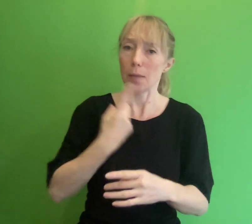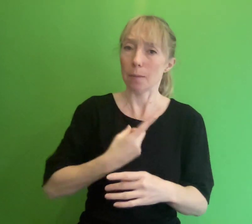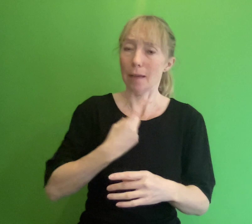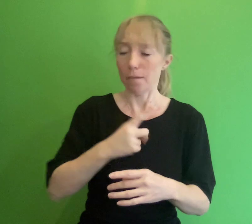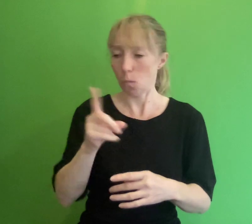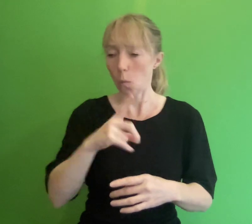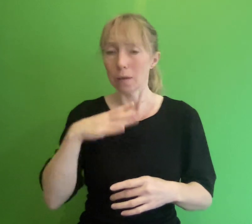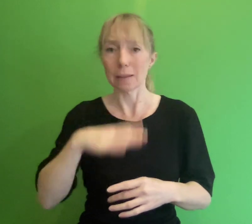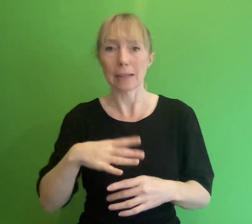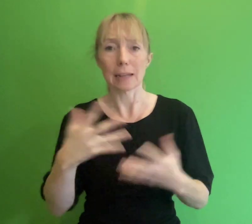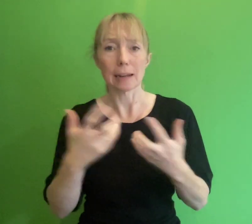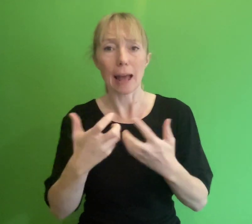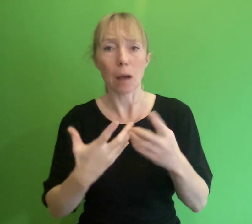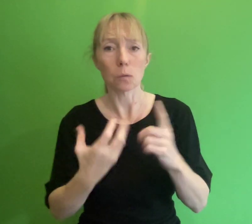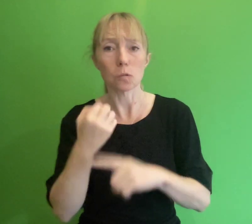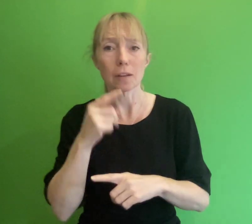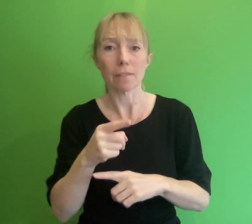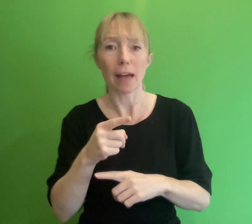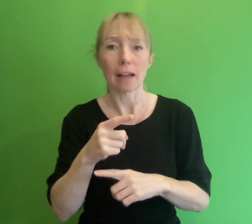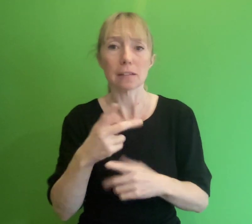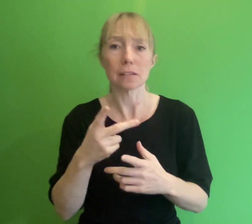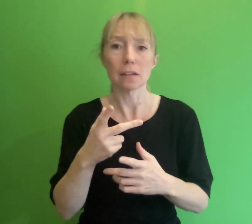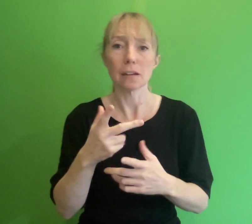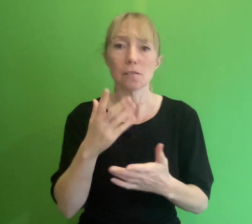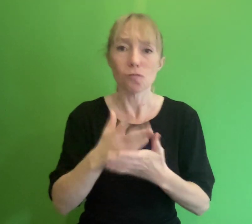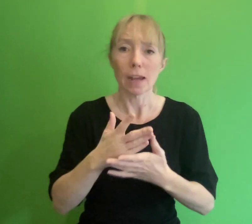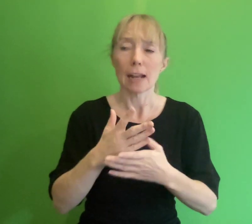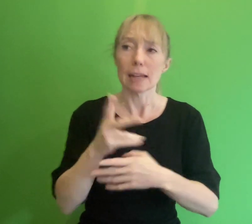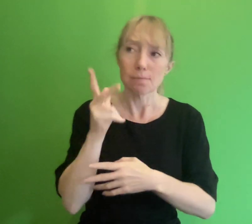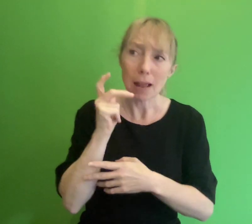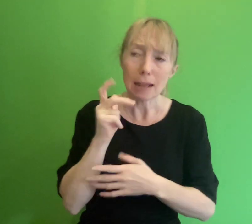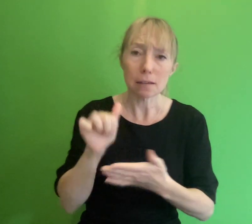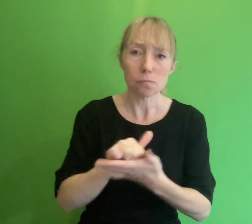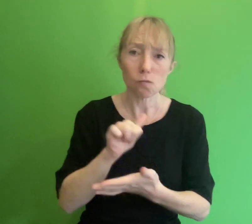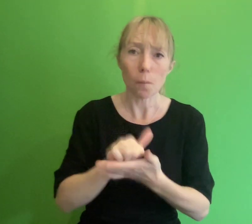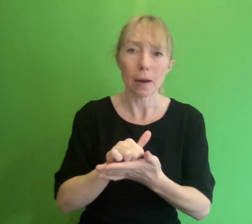it, and listen properly. Writers Survey Respondent.